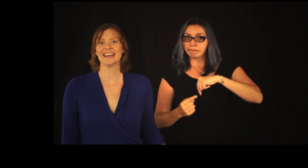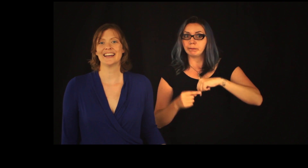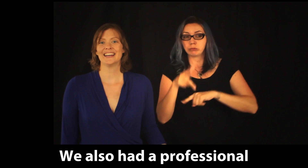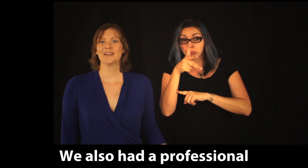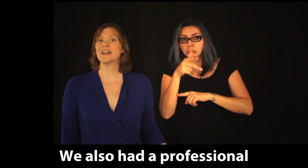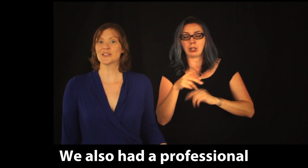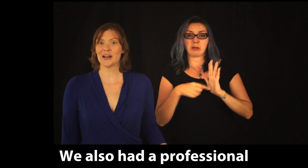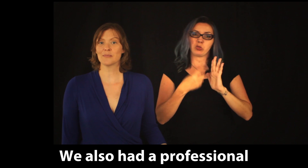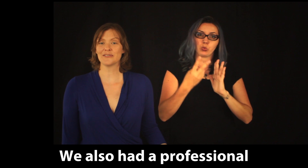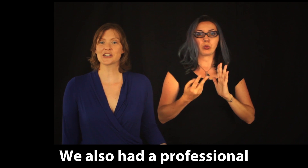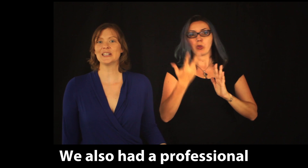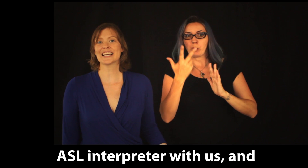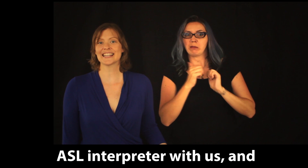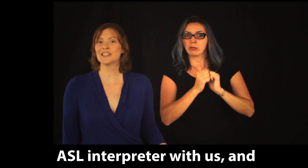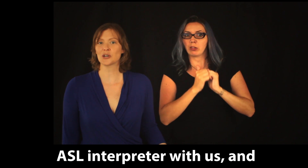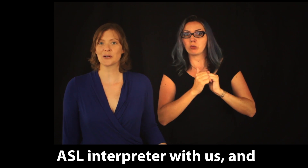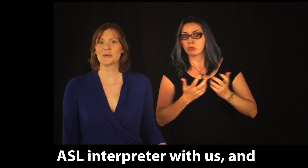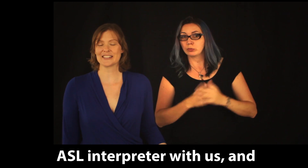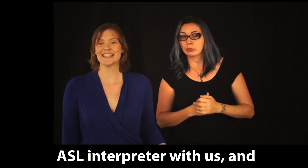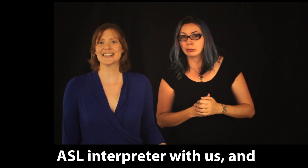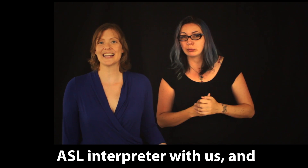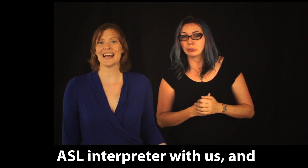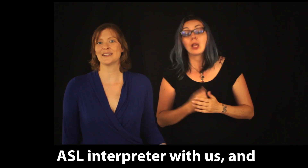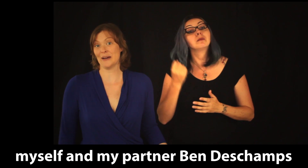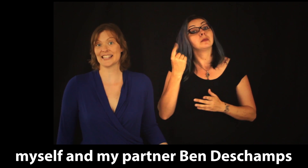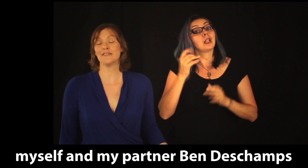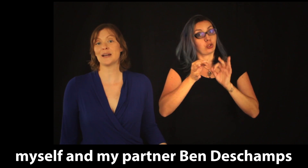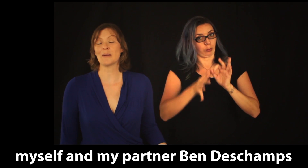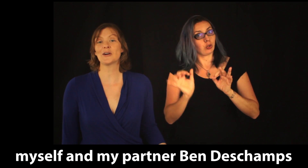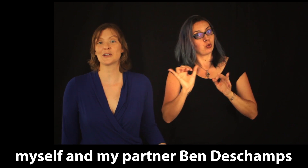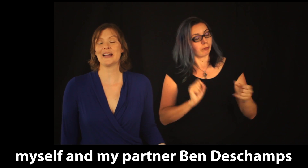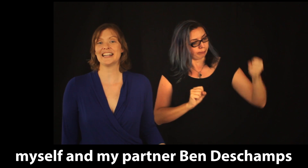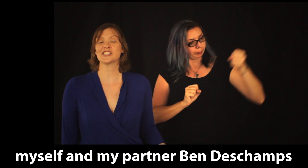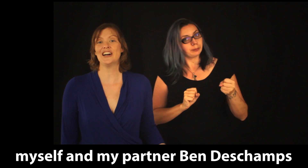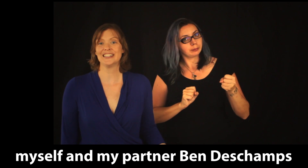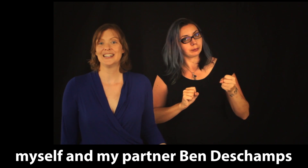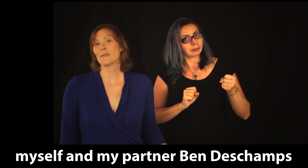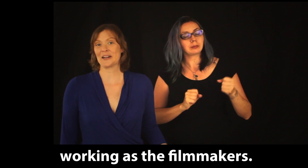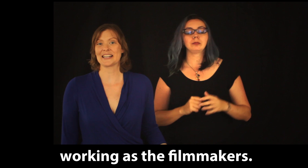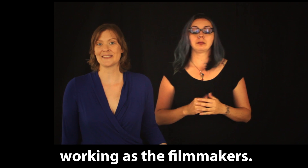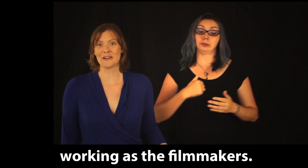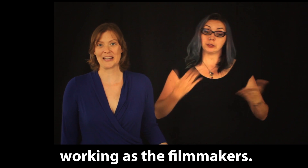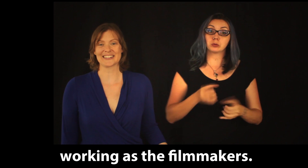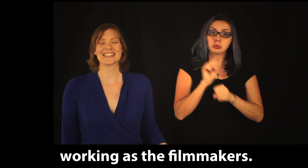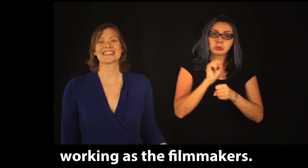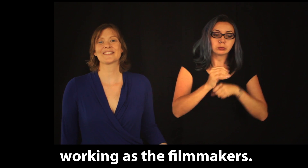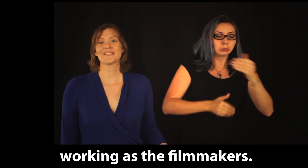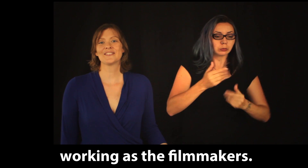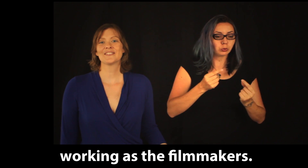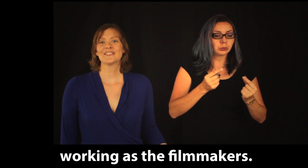time. We also had a professional ASL interpreter with us, and myself and my partner Ben Deschamps working as the